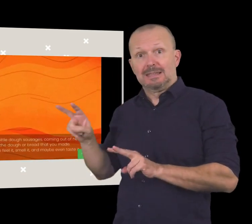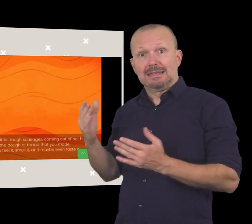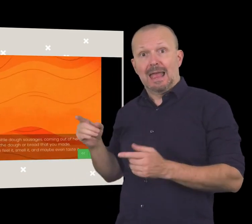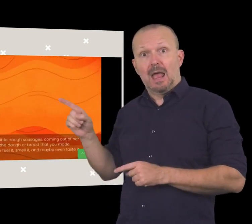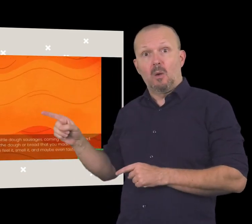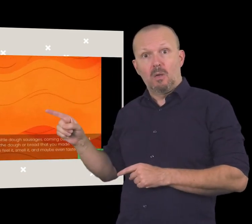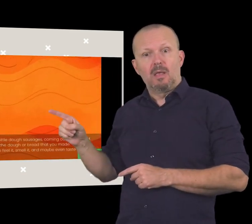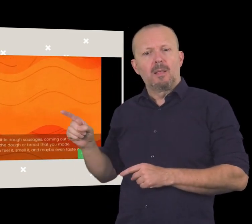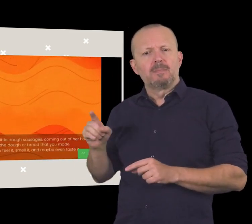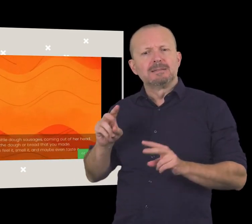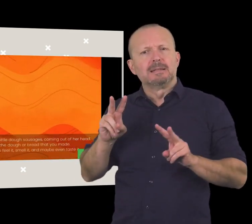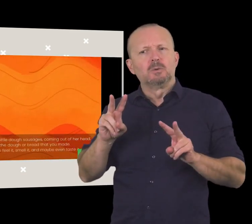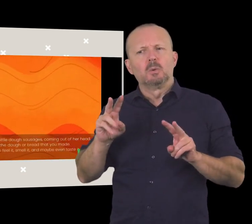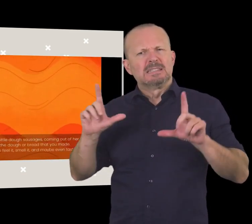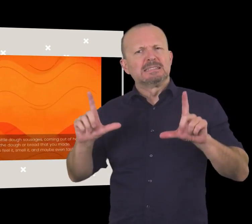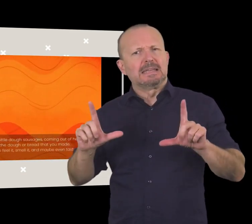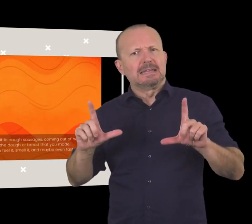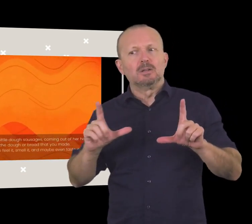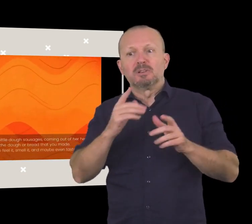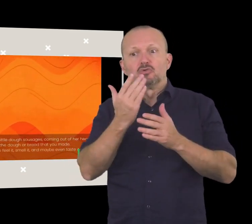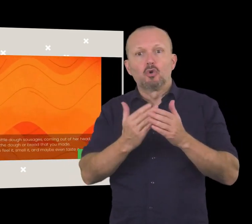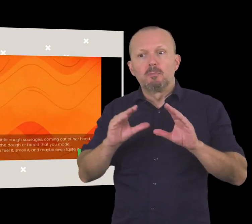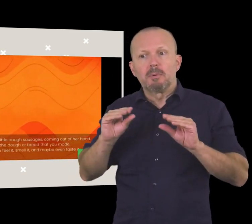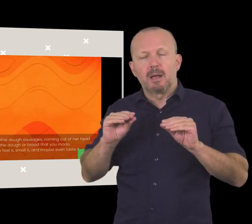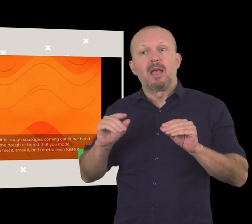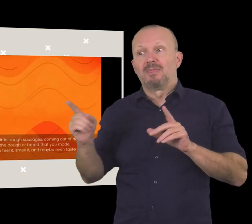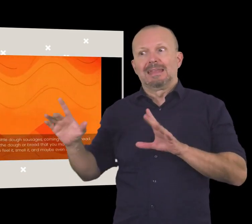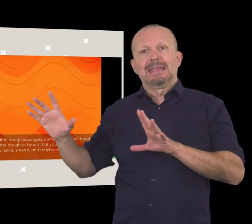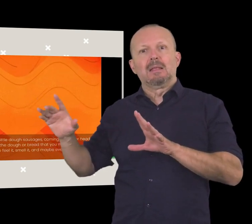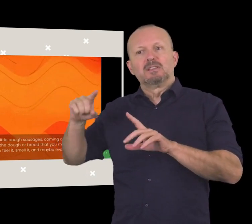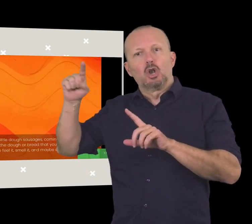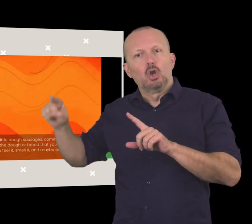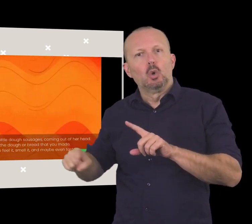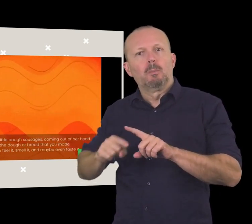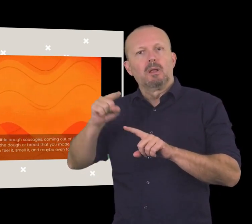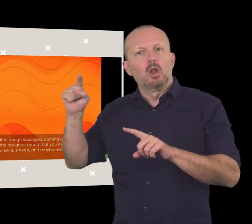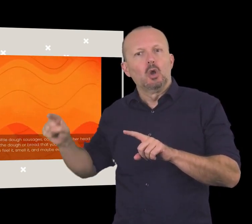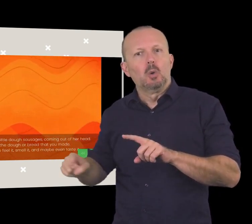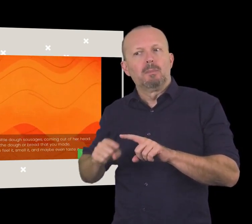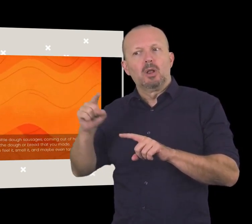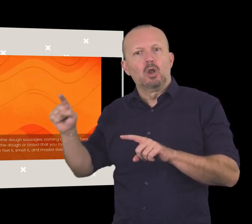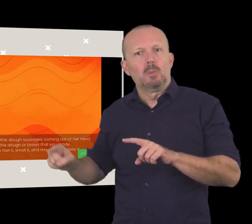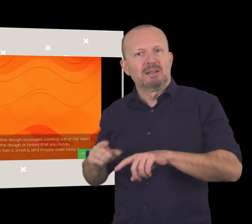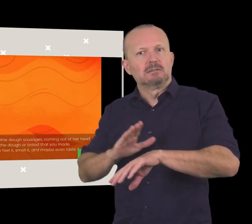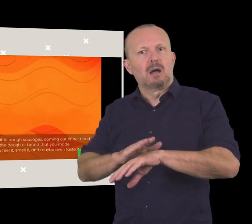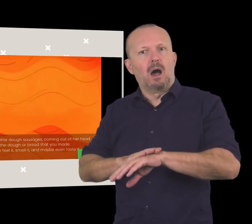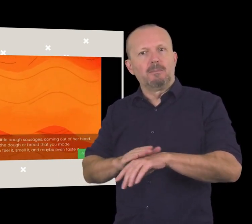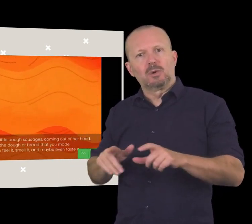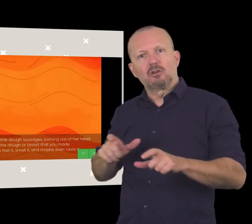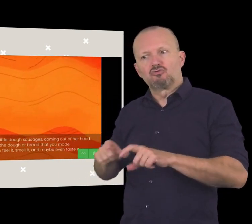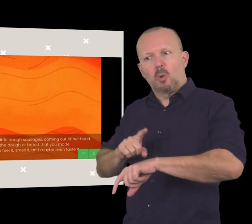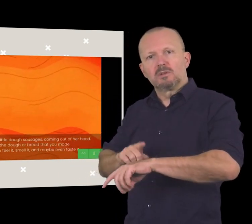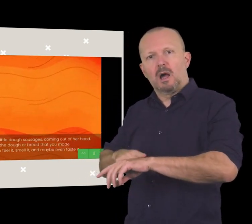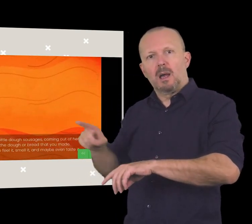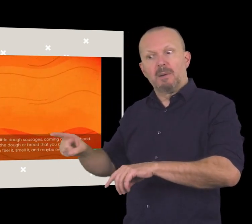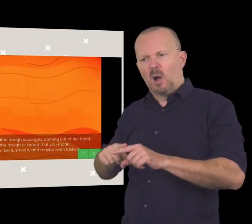So if you see now, so there's a little scene, and then here, there's a little bit that loops. And if we read, I'll